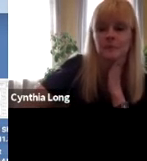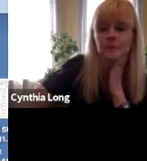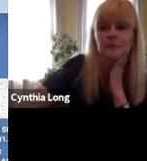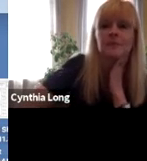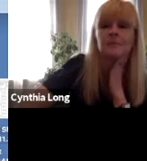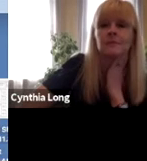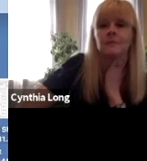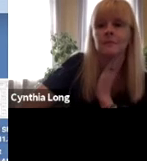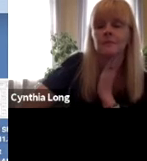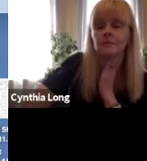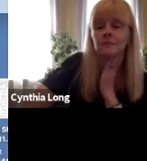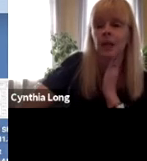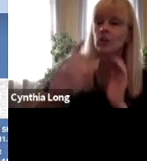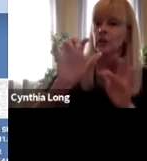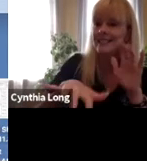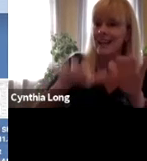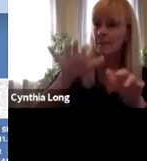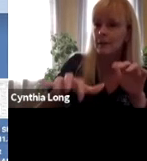now.